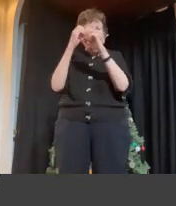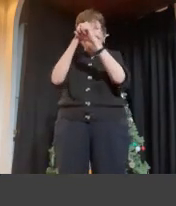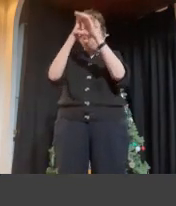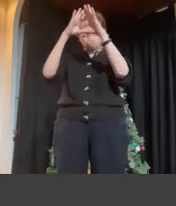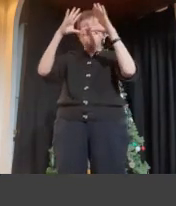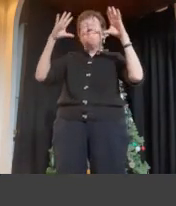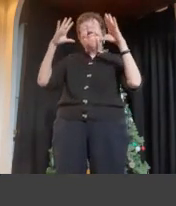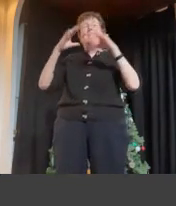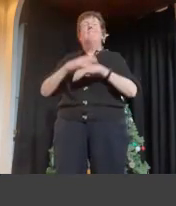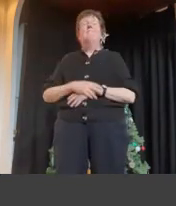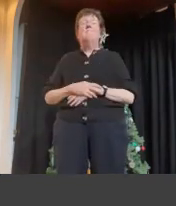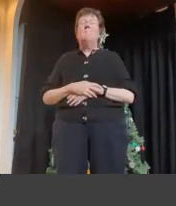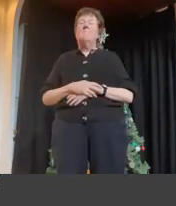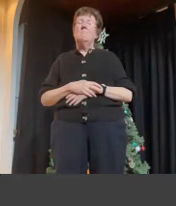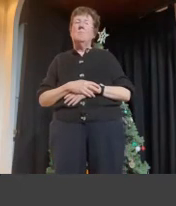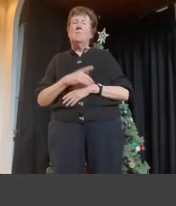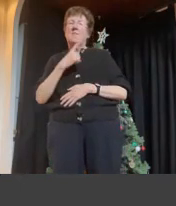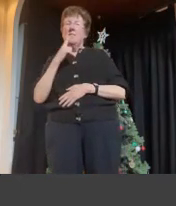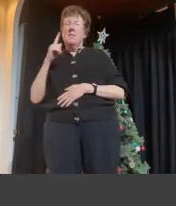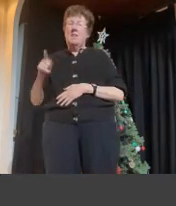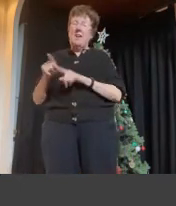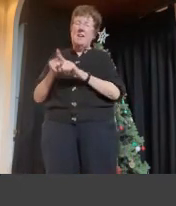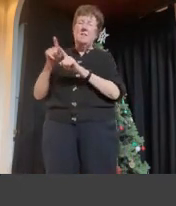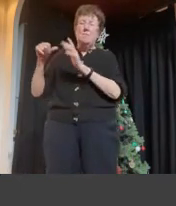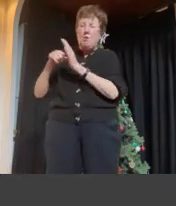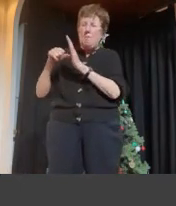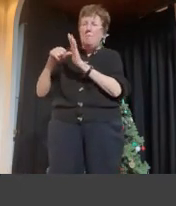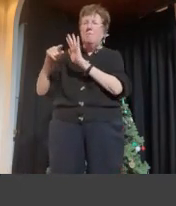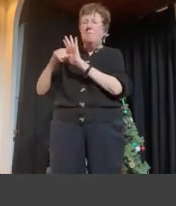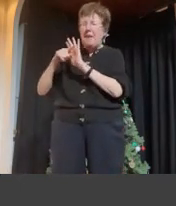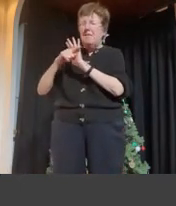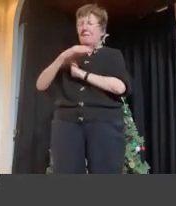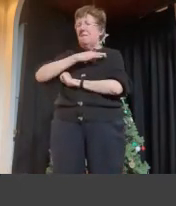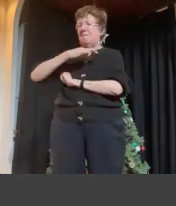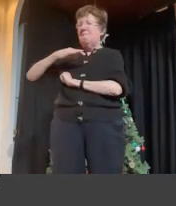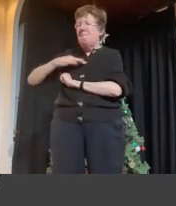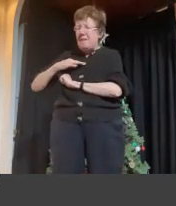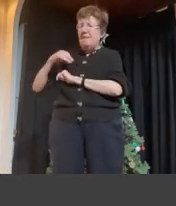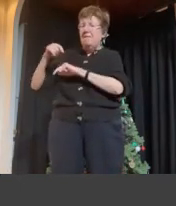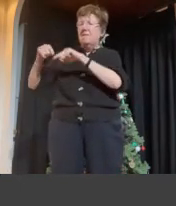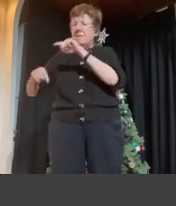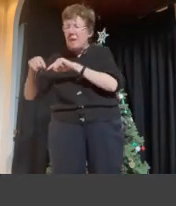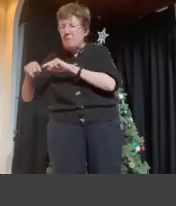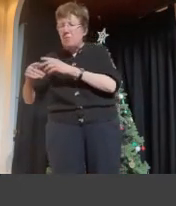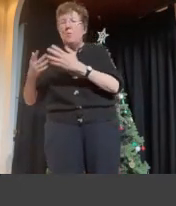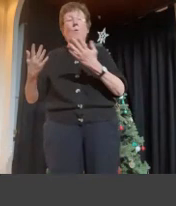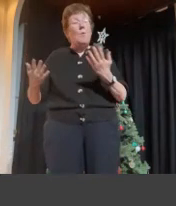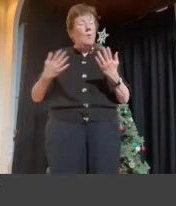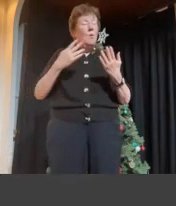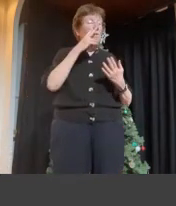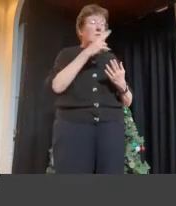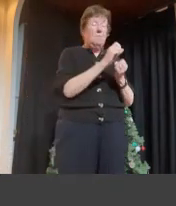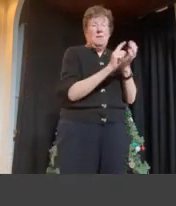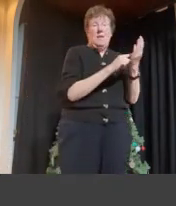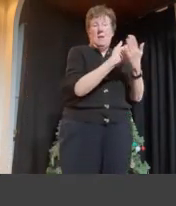We know how people view sign and how they conceptualise BSL. And we saw that it's conceptualised medically as